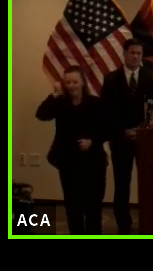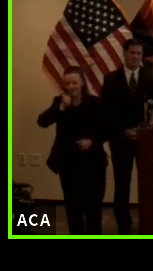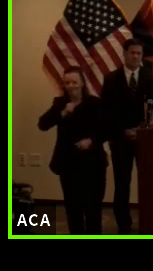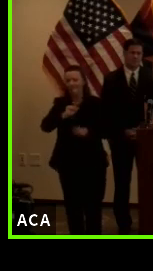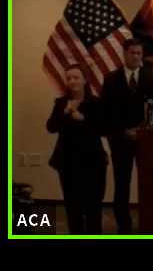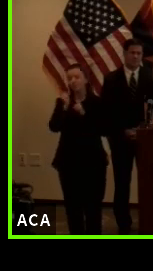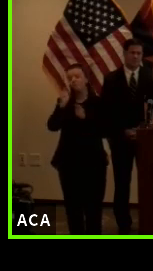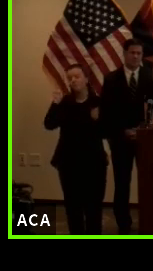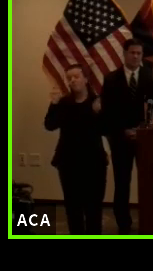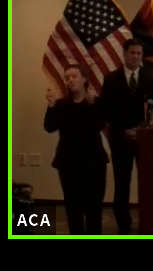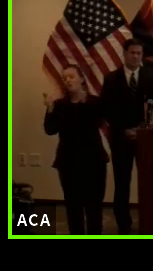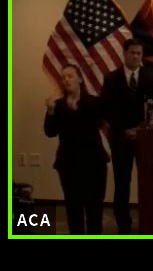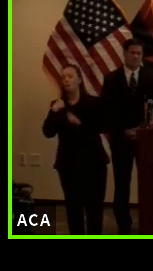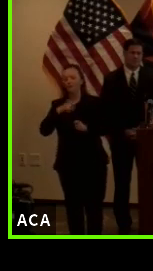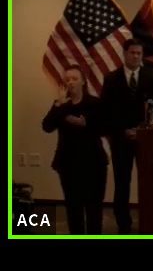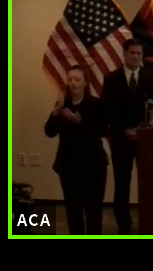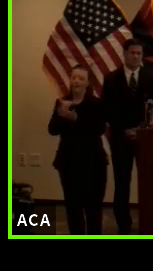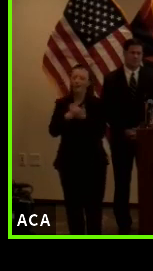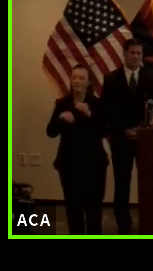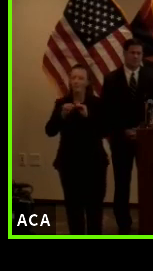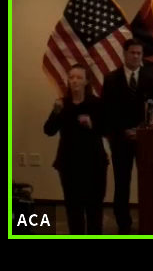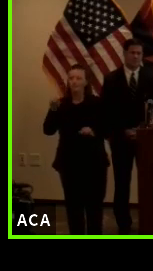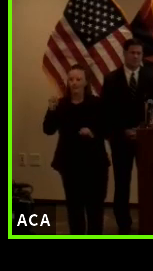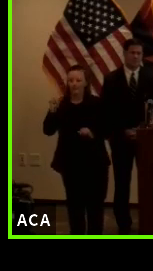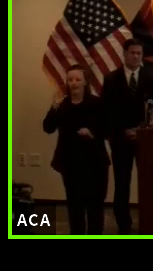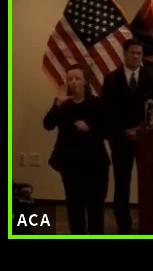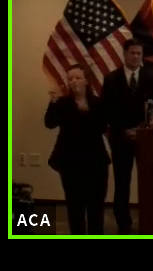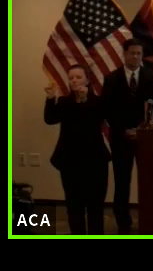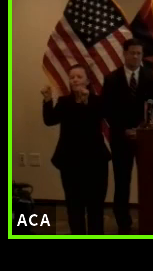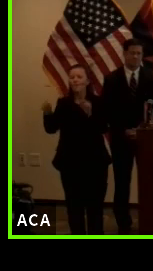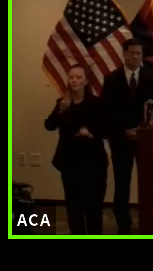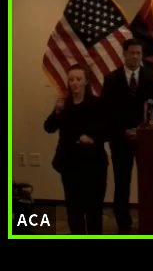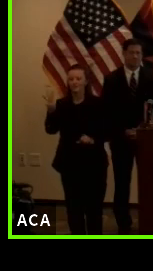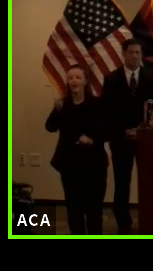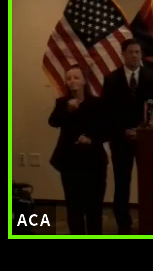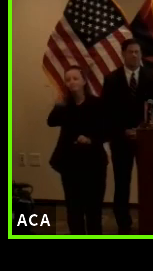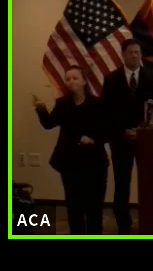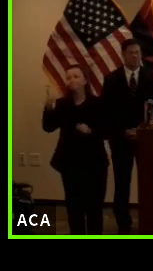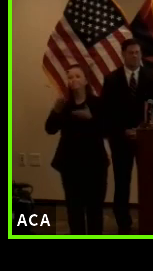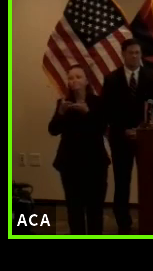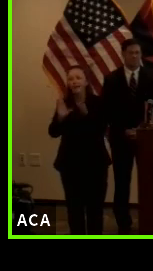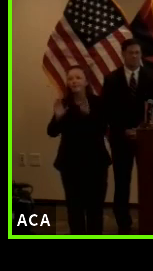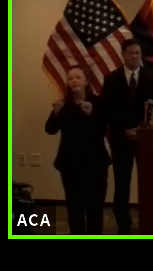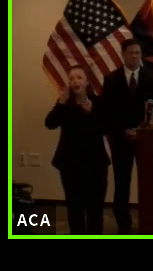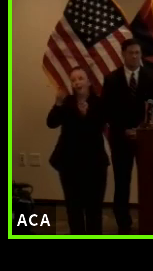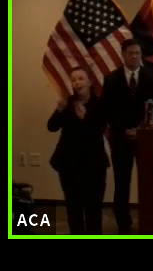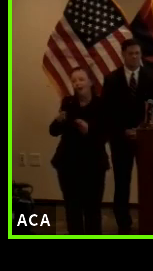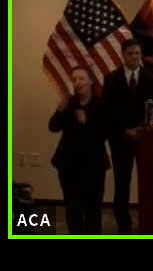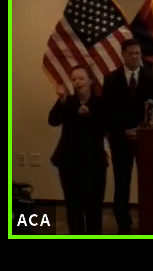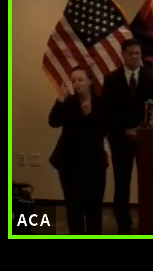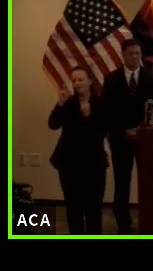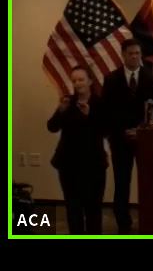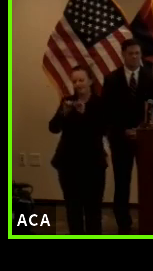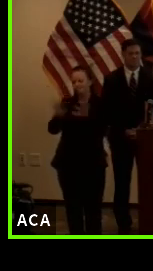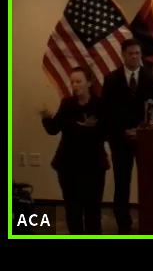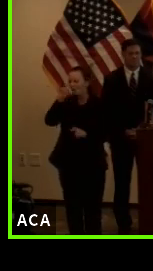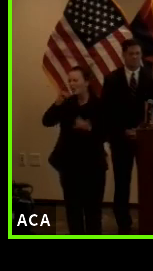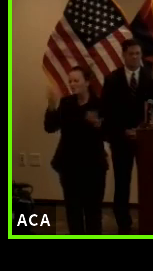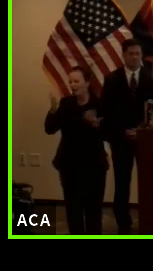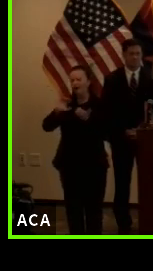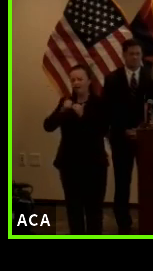we'll continue to gather more data, and we will include it on our website so that the public can better understand the outbreak and how we're working with our